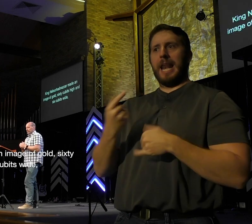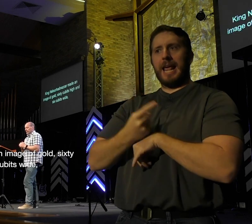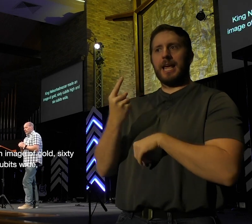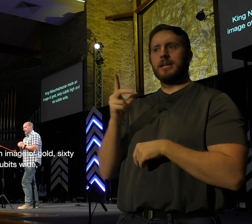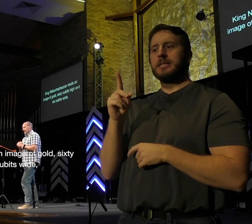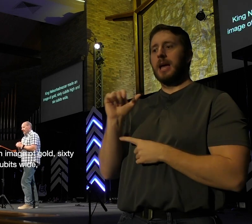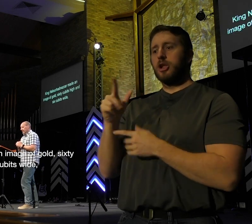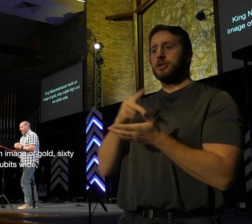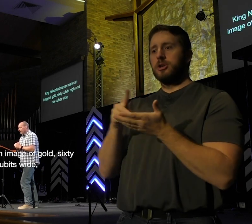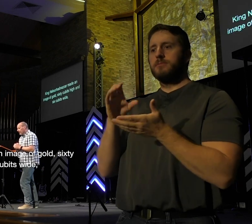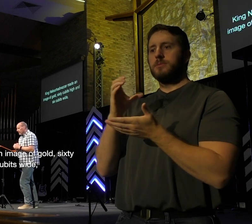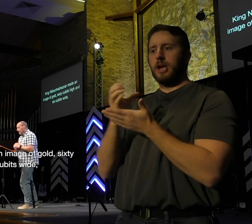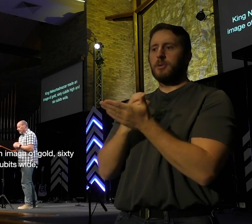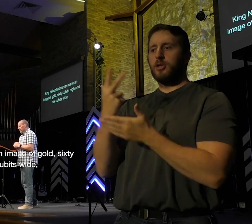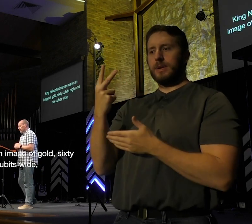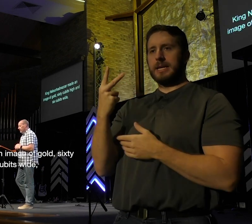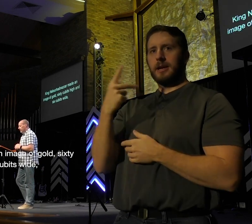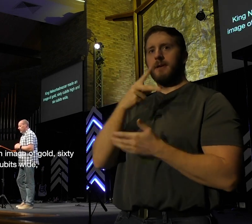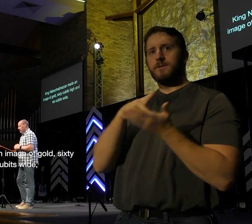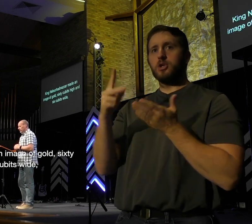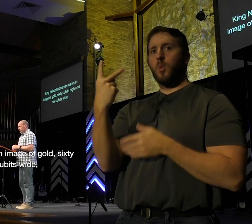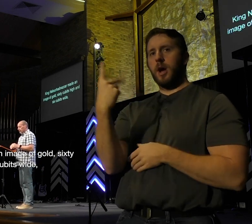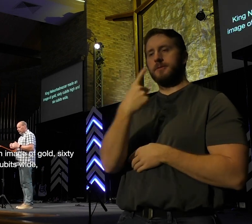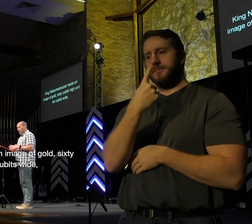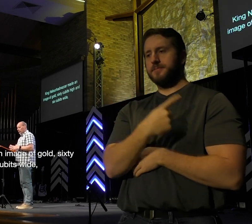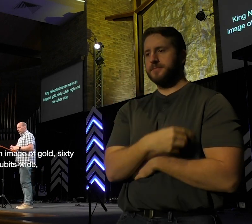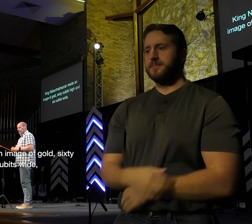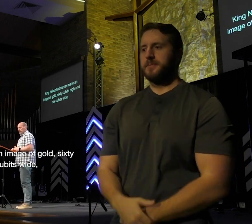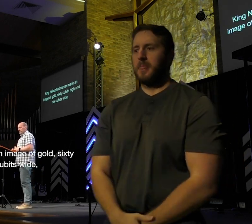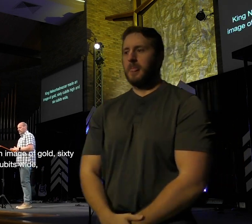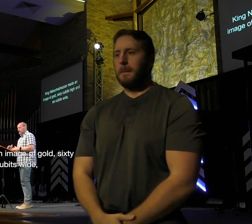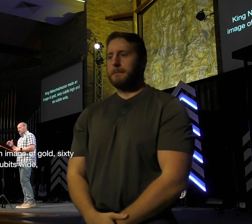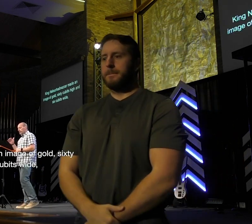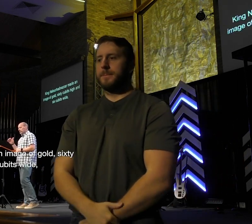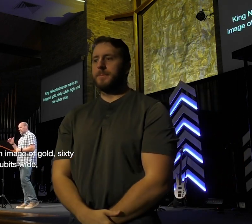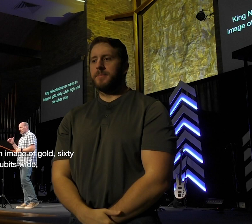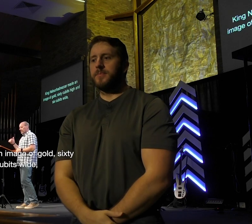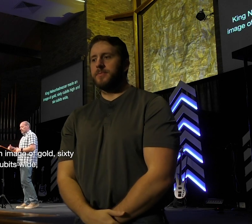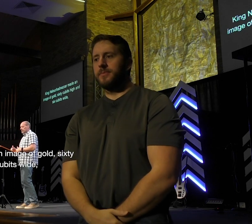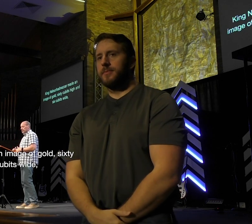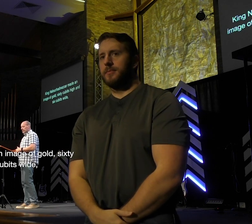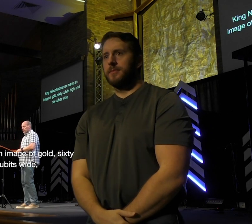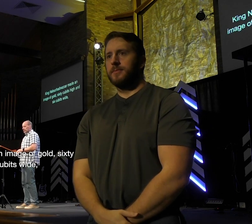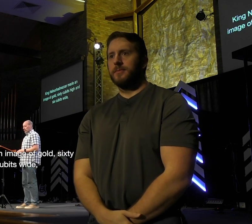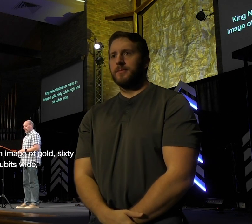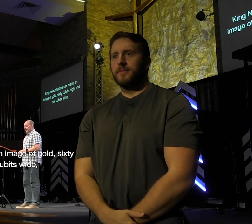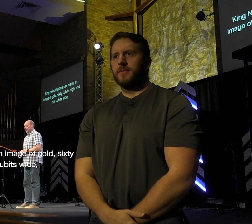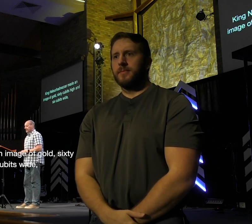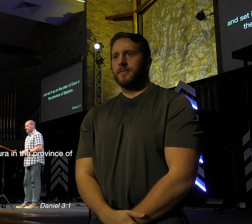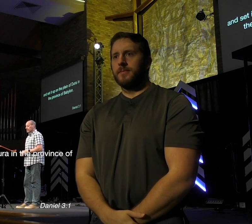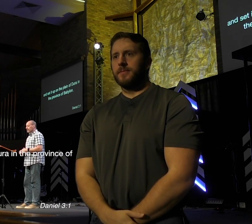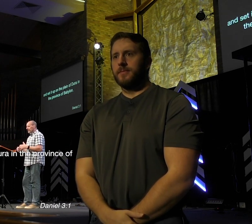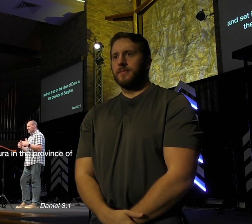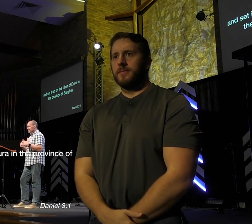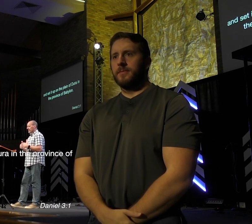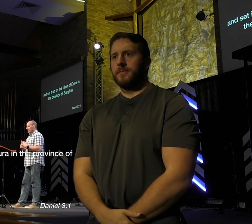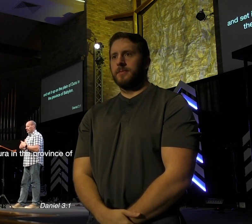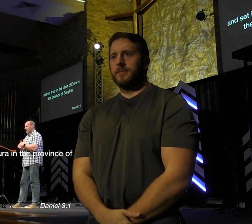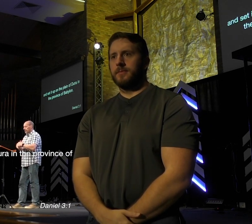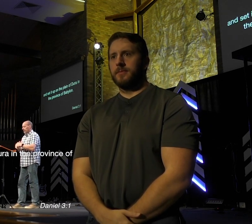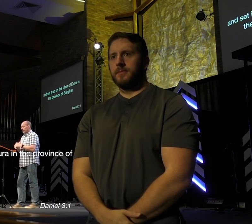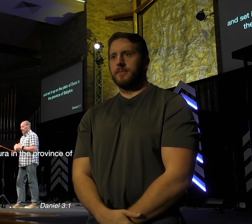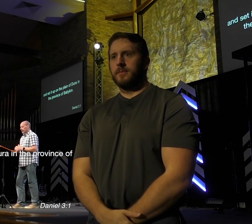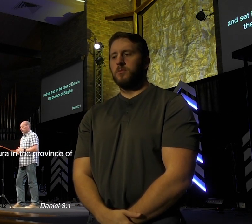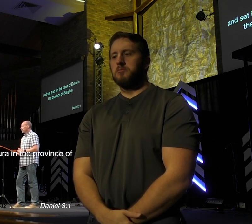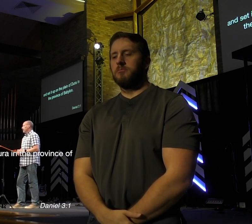chapter 3, verse 1. King Nebuchadnezzar made an image of gold, 60 cubits high and 6 cubits wide, and set